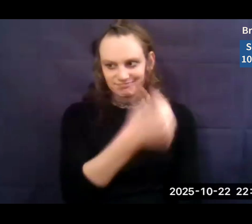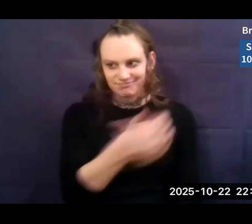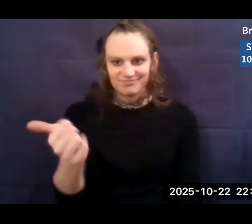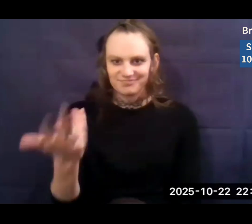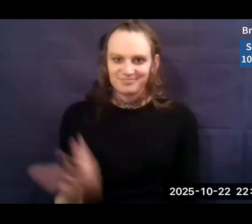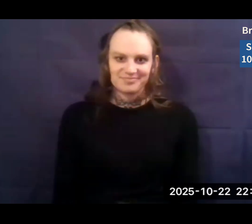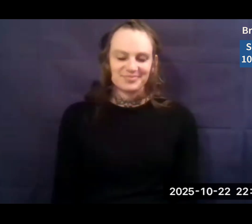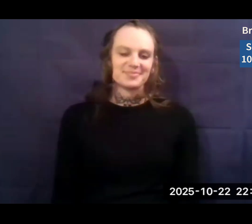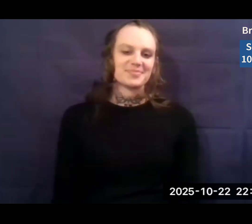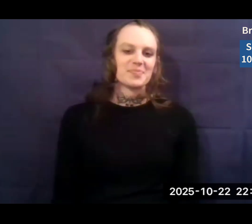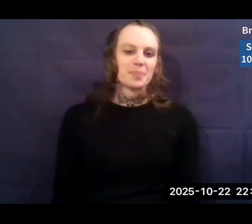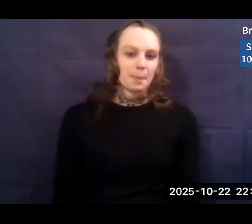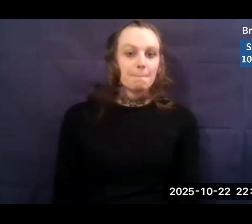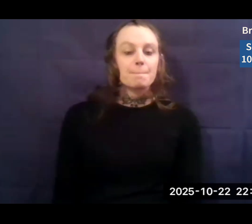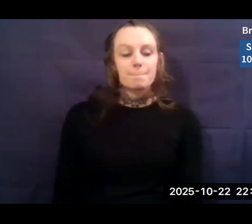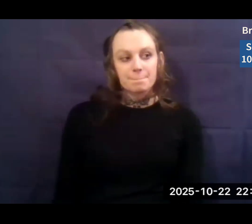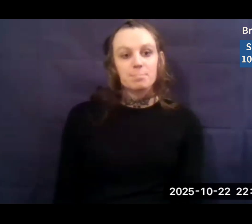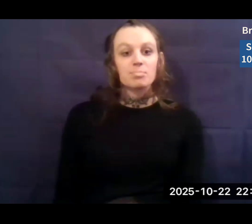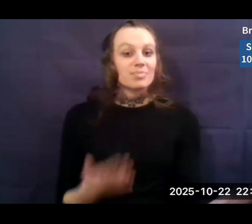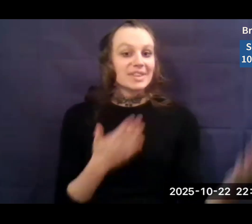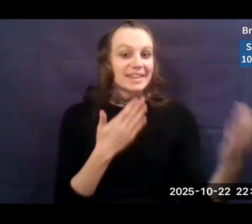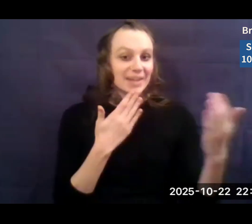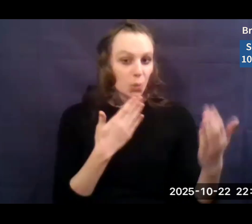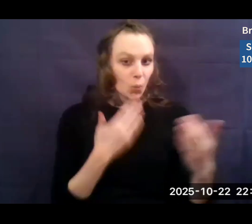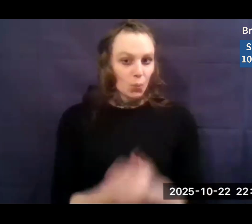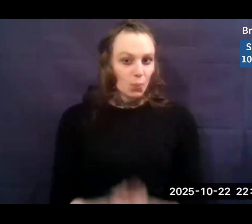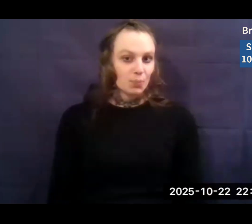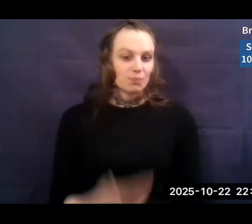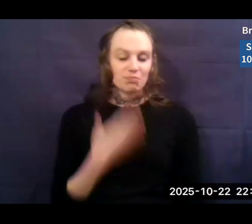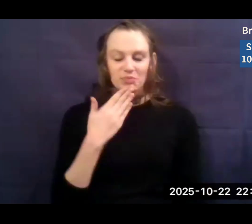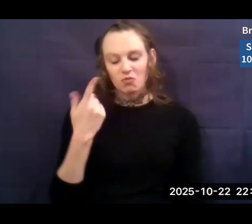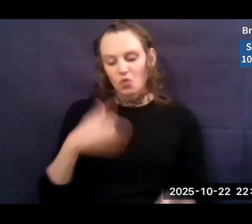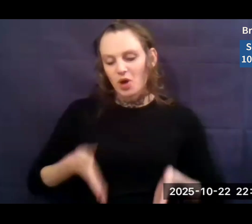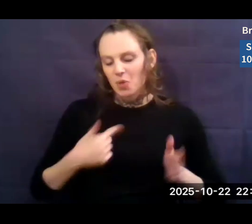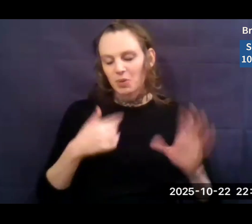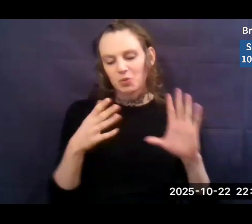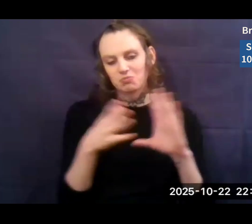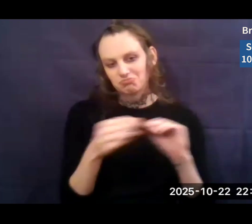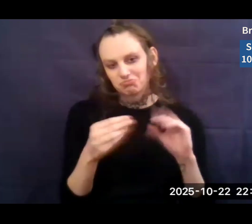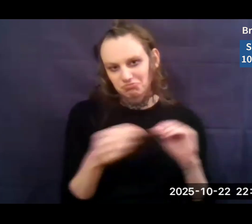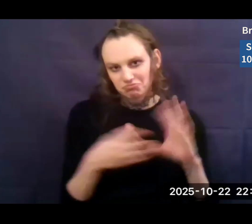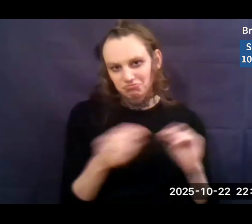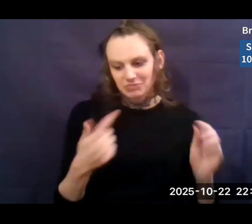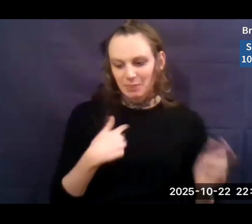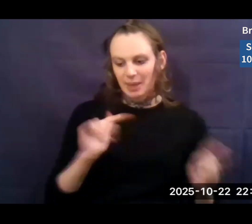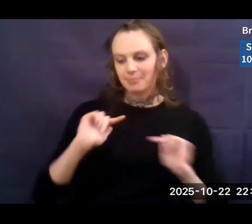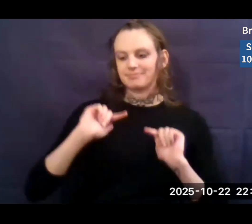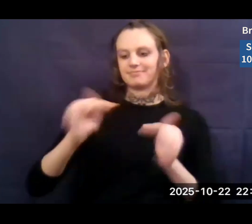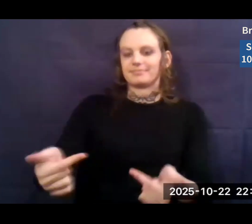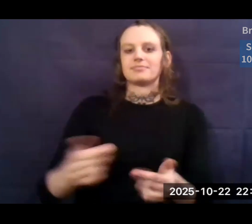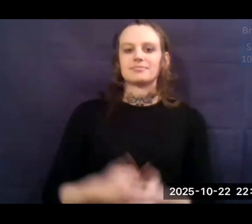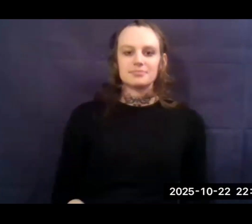about. So, thank you for letting me share, and I will pass.